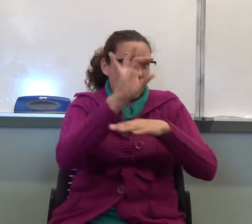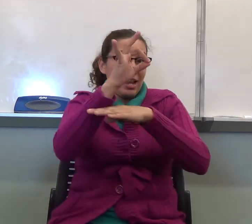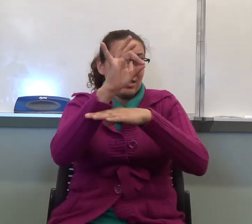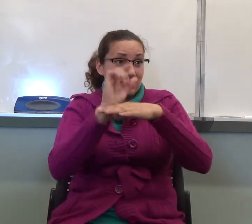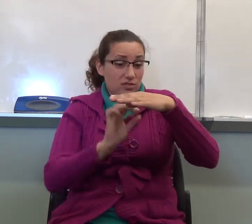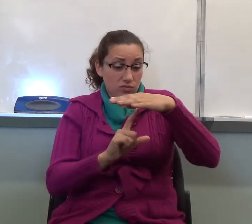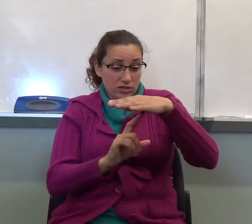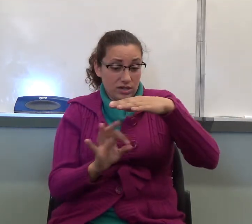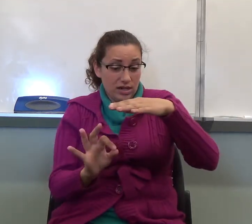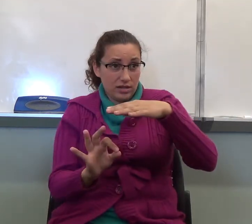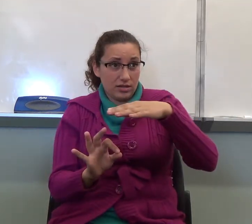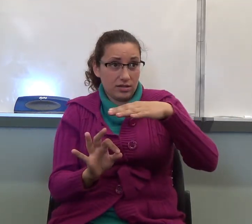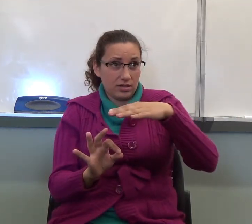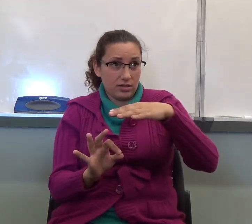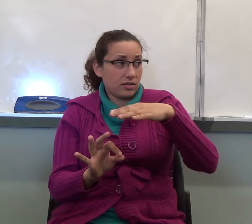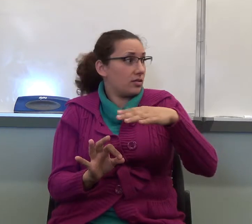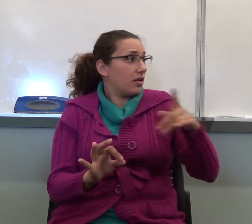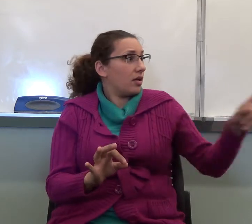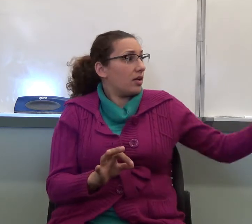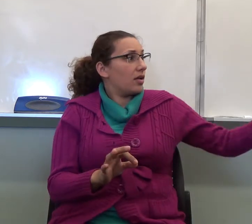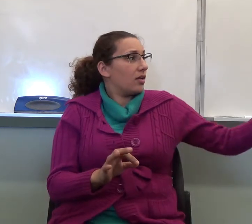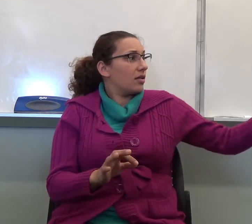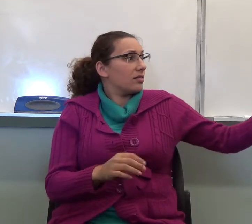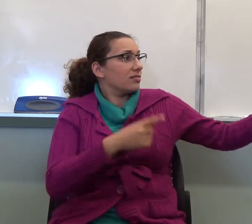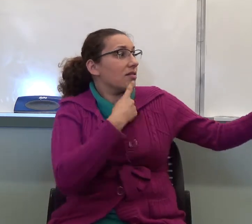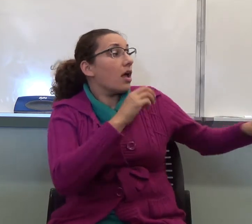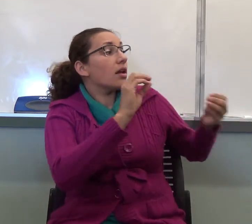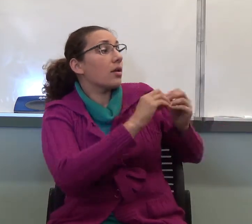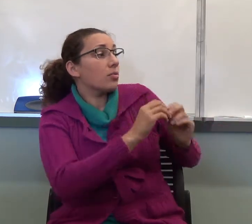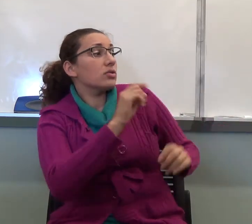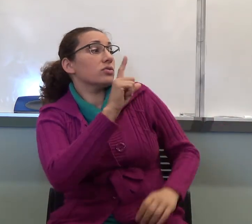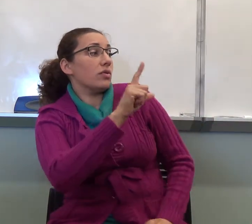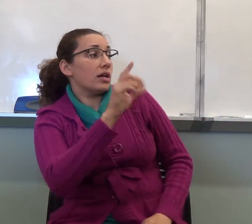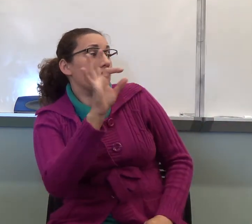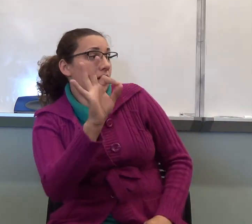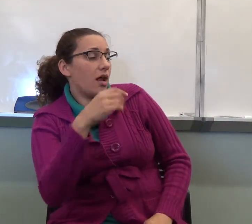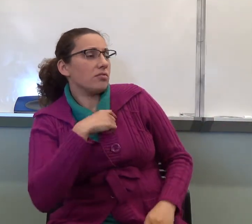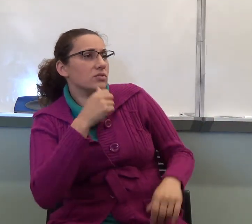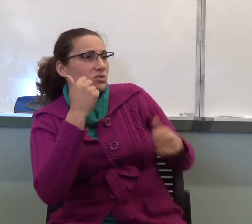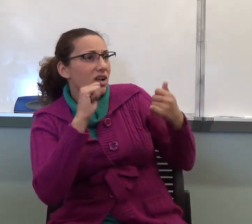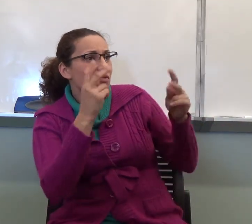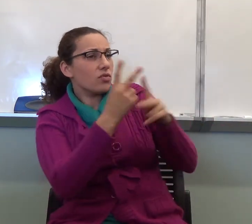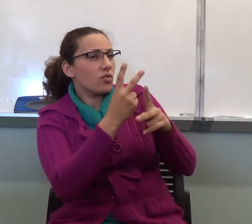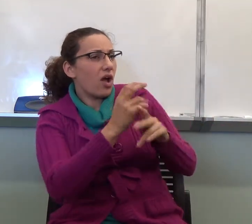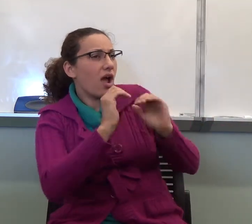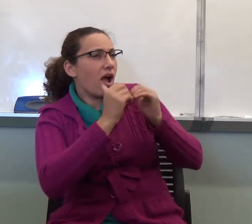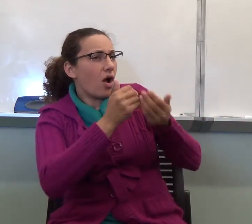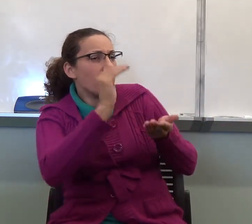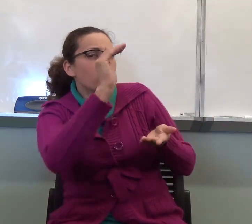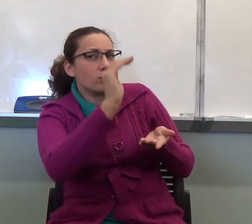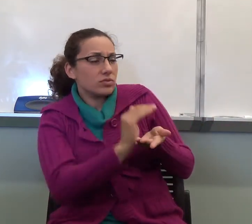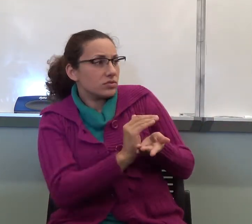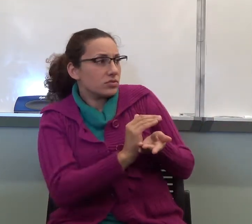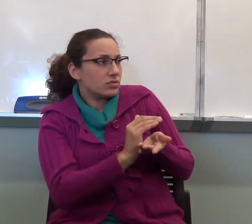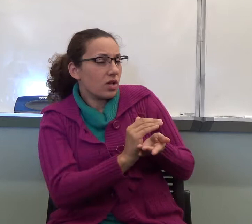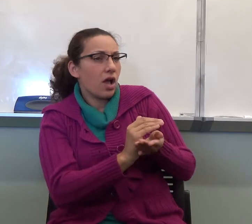where did the 18 come from? Is that what you're asking? On number 29, I'm trying to figure out how to reduce the 12 and 63 to